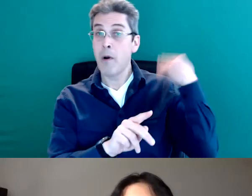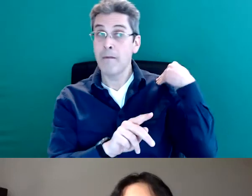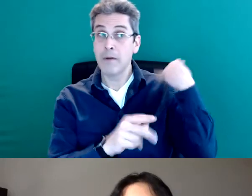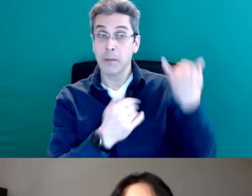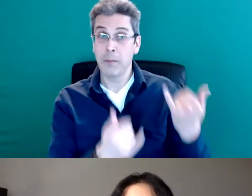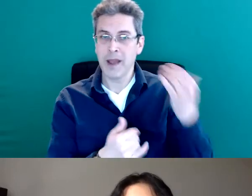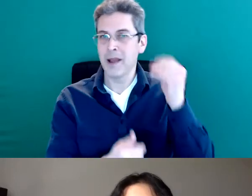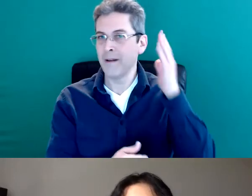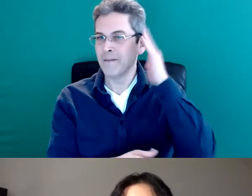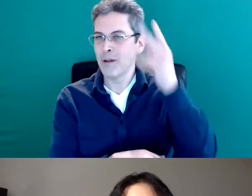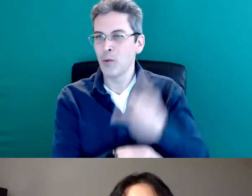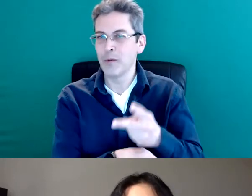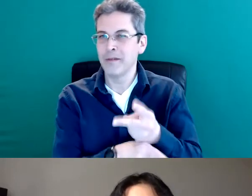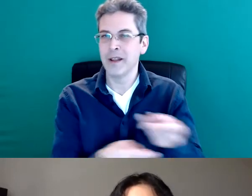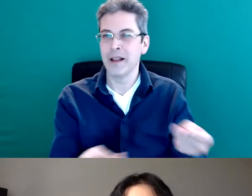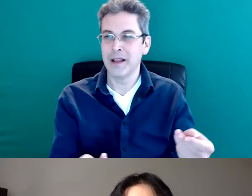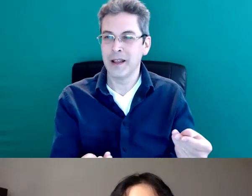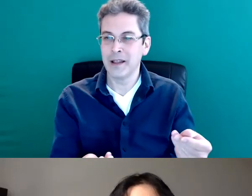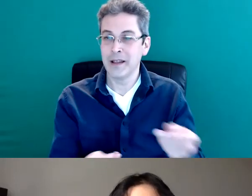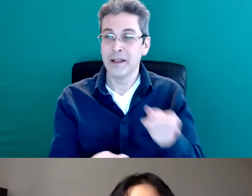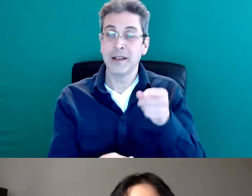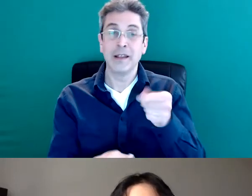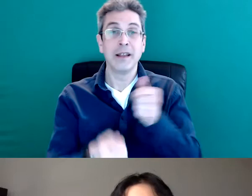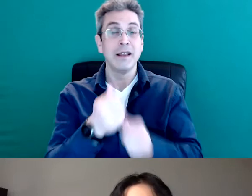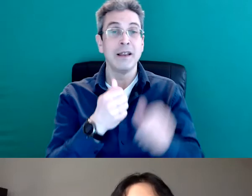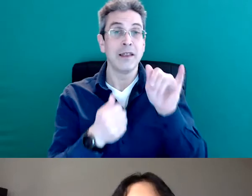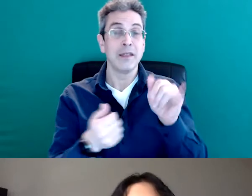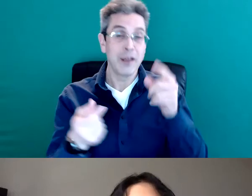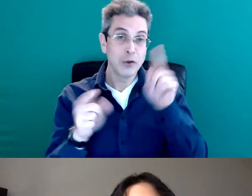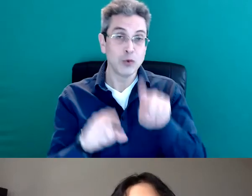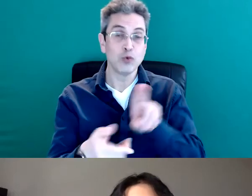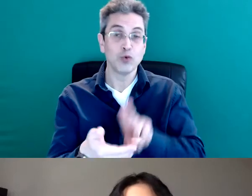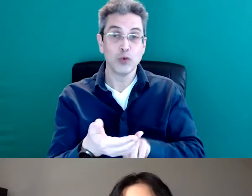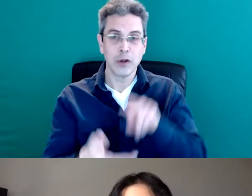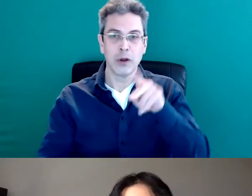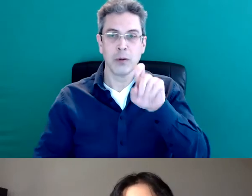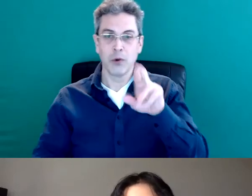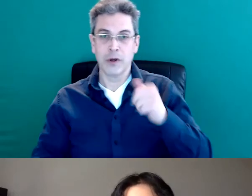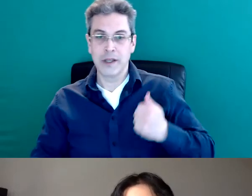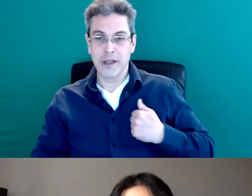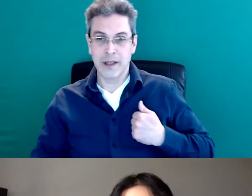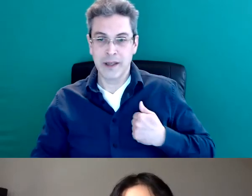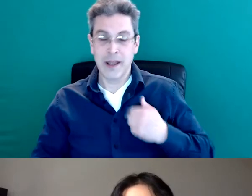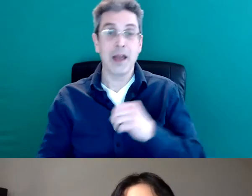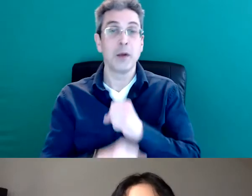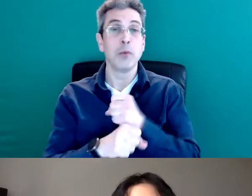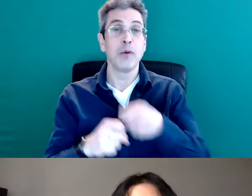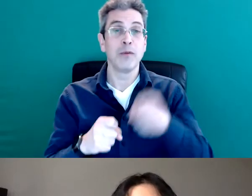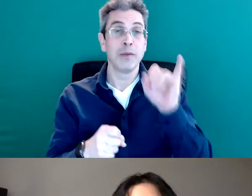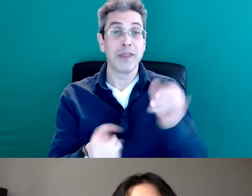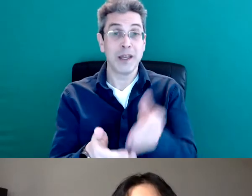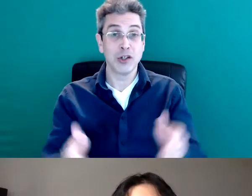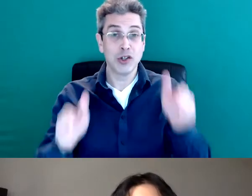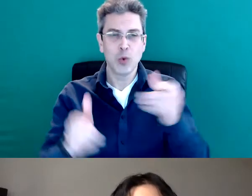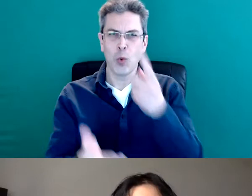This territory is covered by the Upper Canada Treaties and is within the land protected by the Dish With One Spoon Wampum Agreement. This